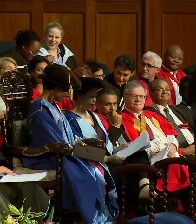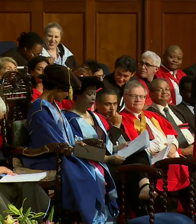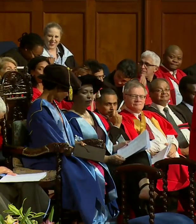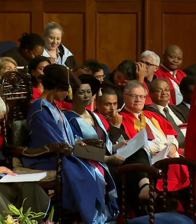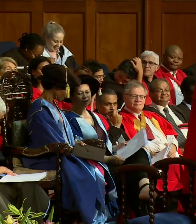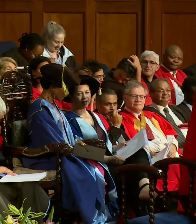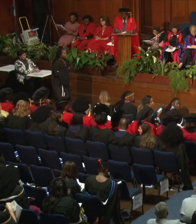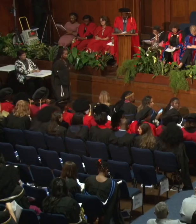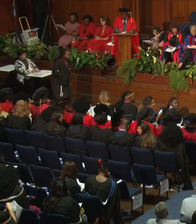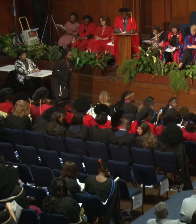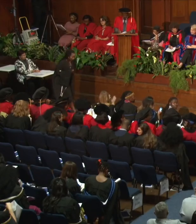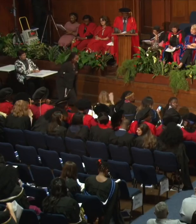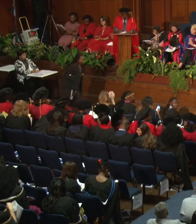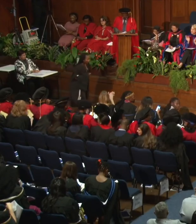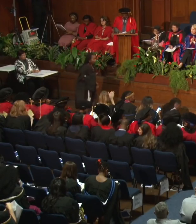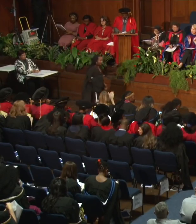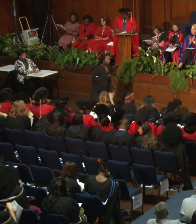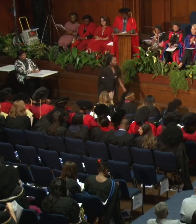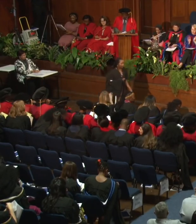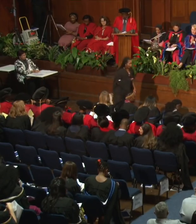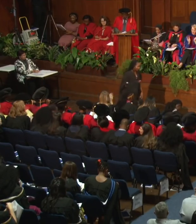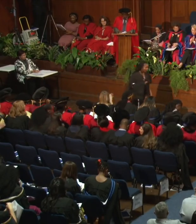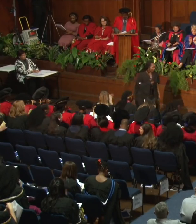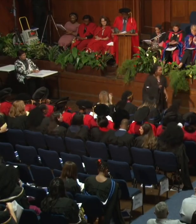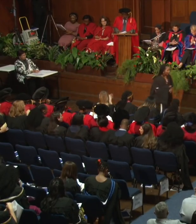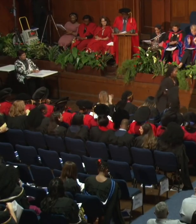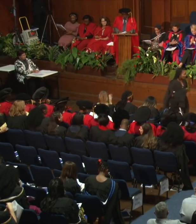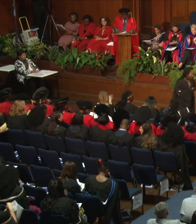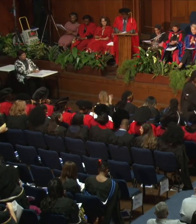Kidneyilwe Pochia Maleke.